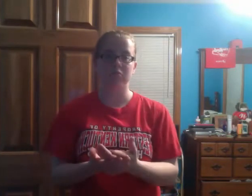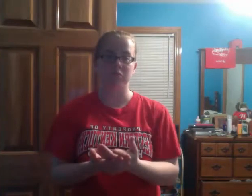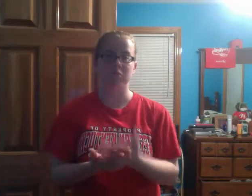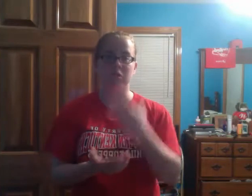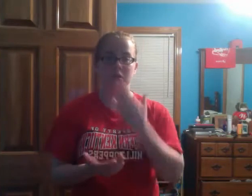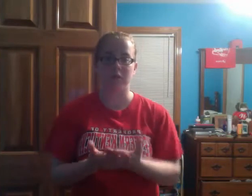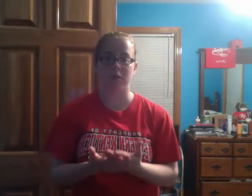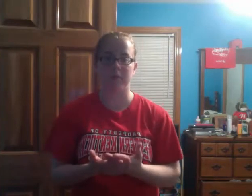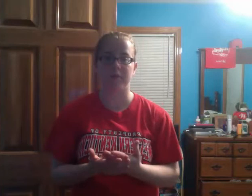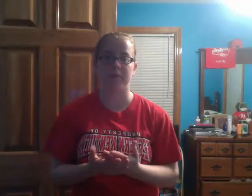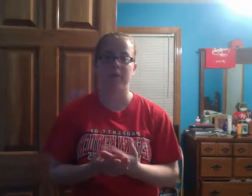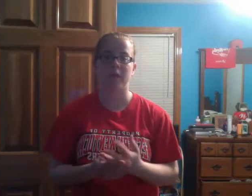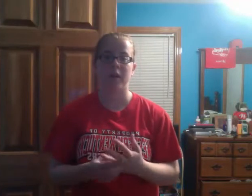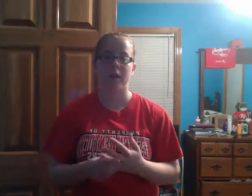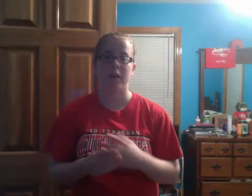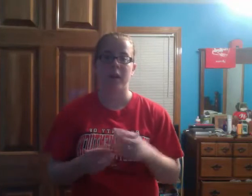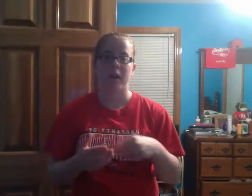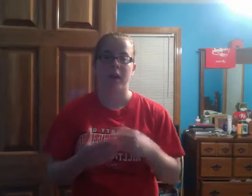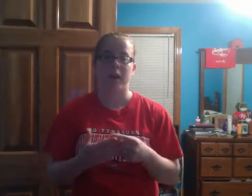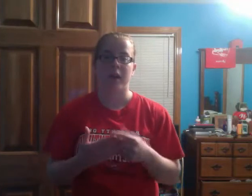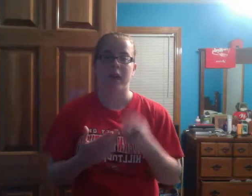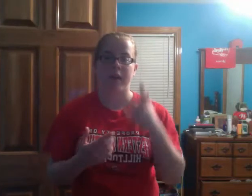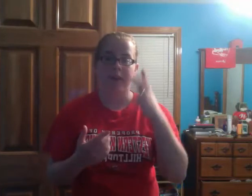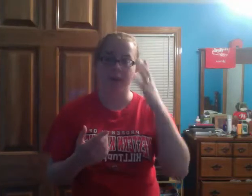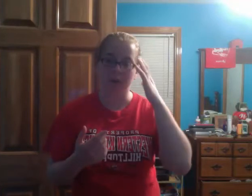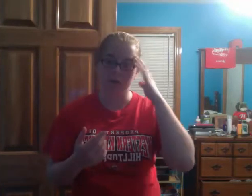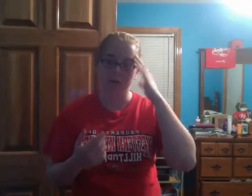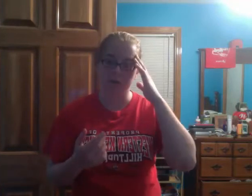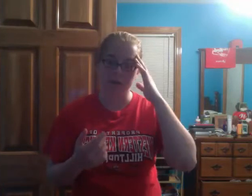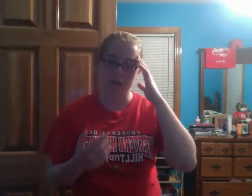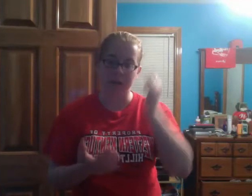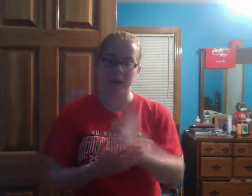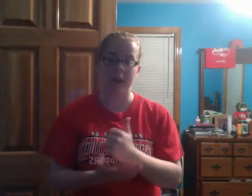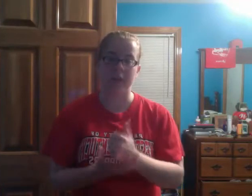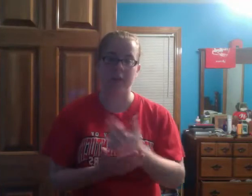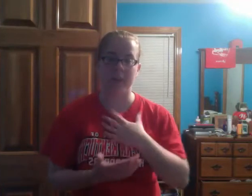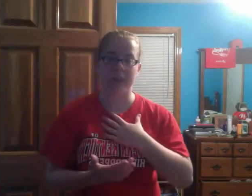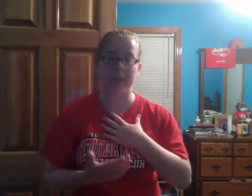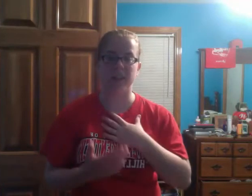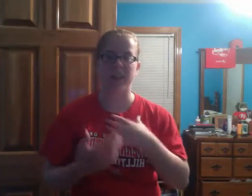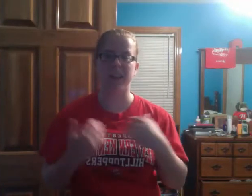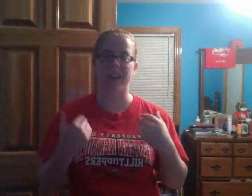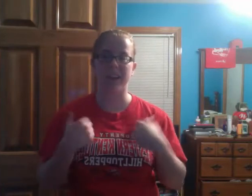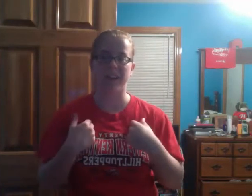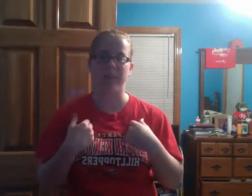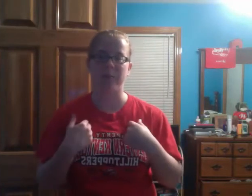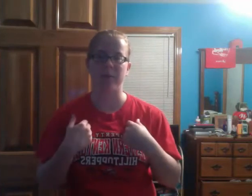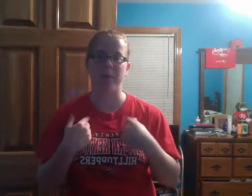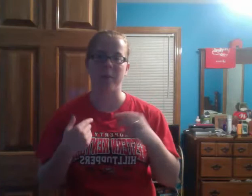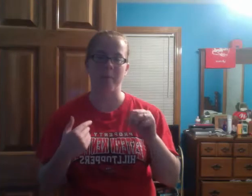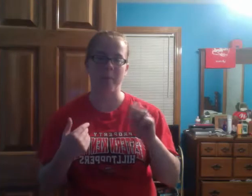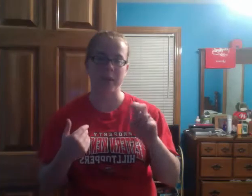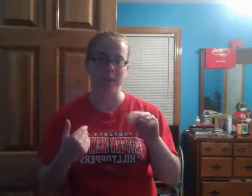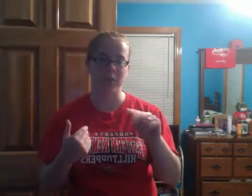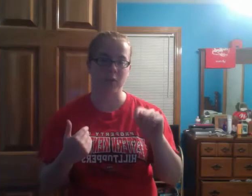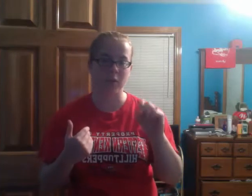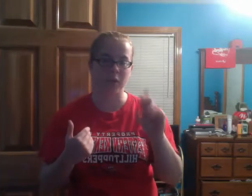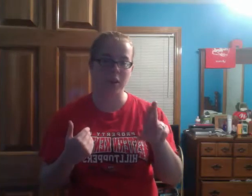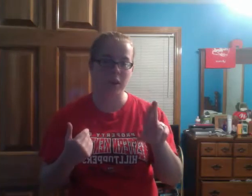still good. And I also think that it helped me to kind of have a mentor